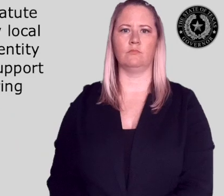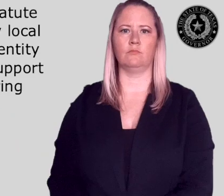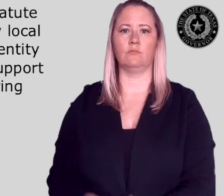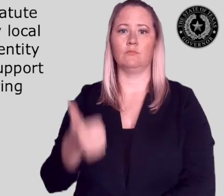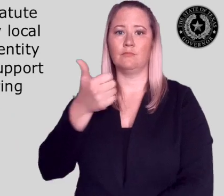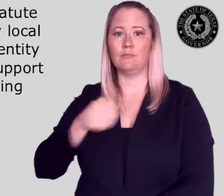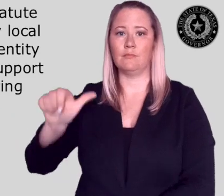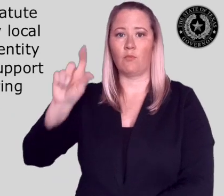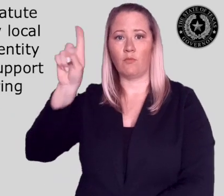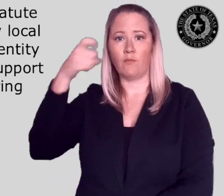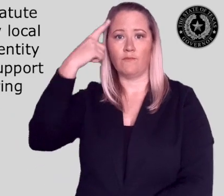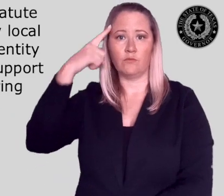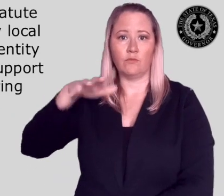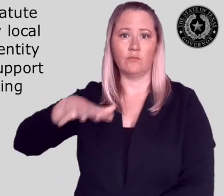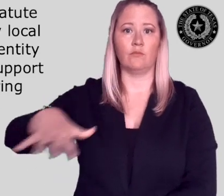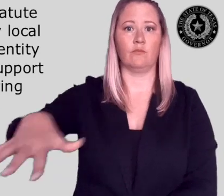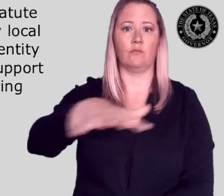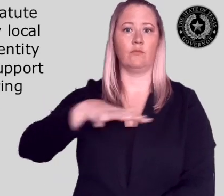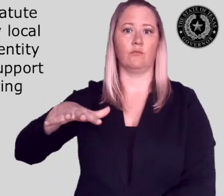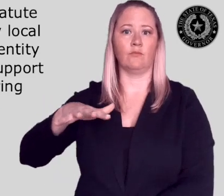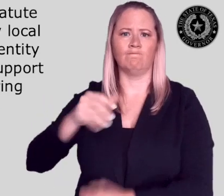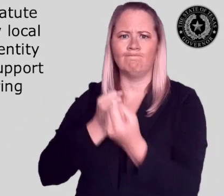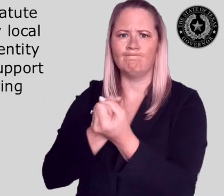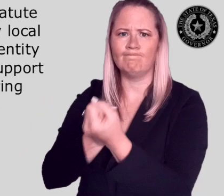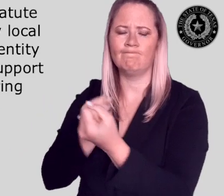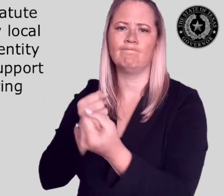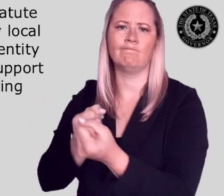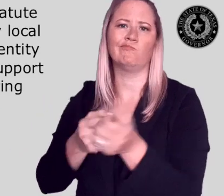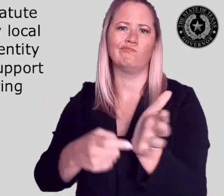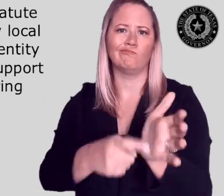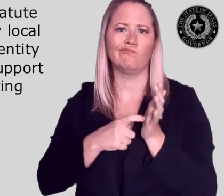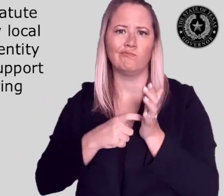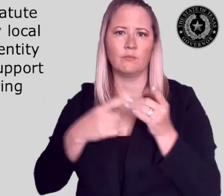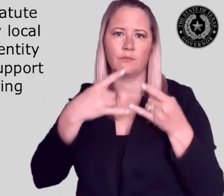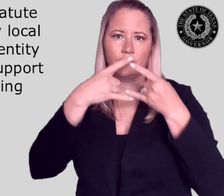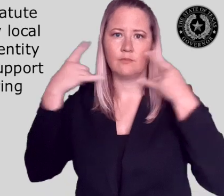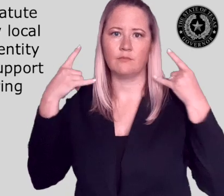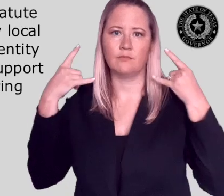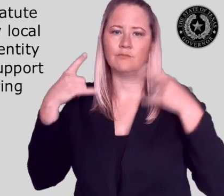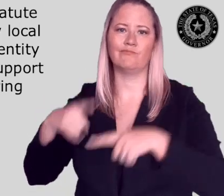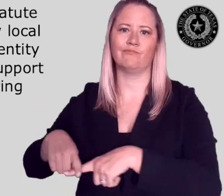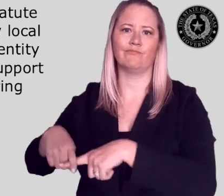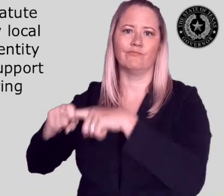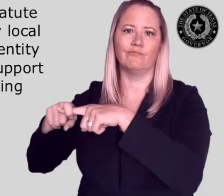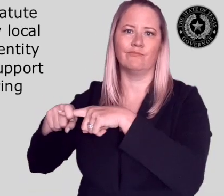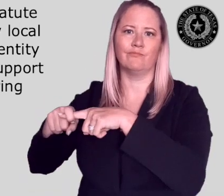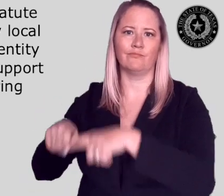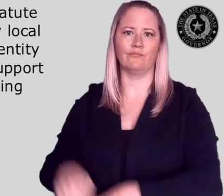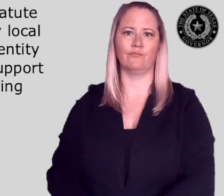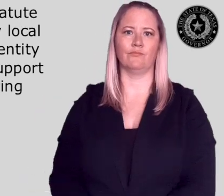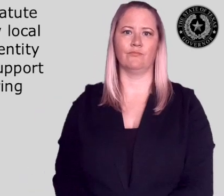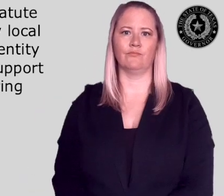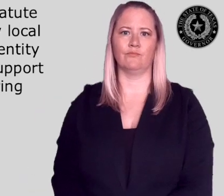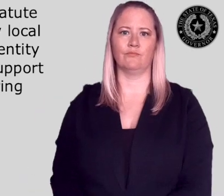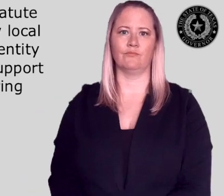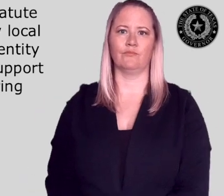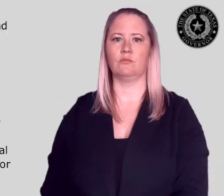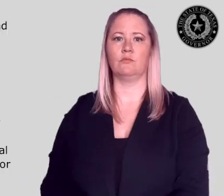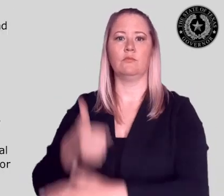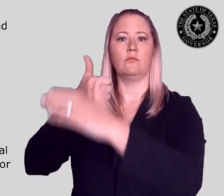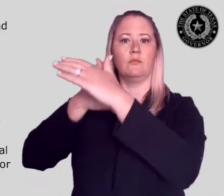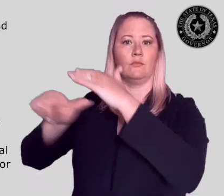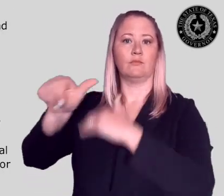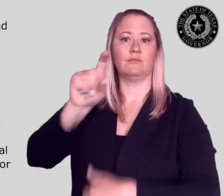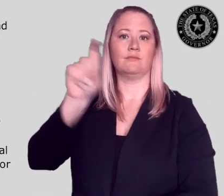any other statute invoked by any local governmental entity or official in support of a face covering requirement. Pursuant